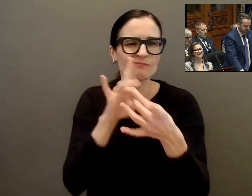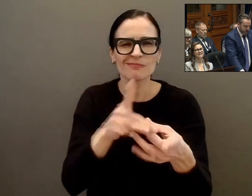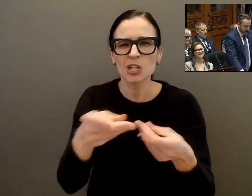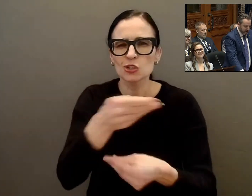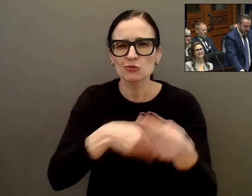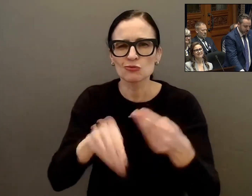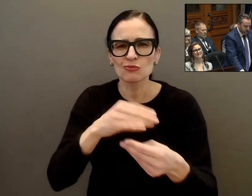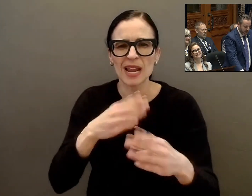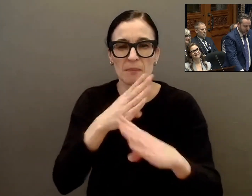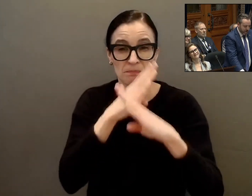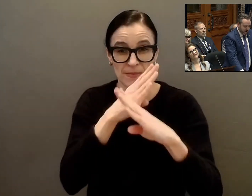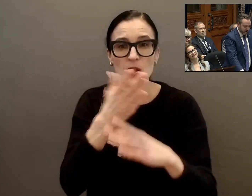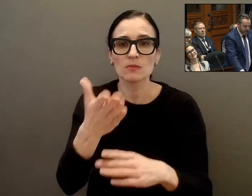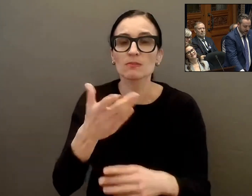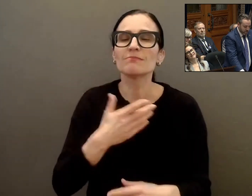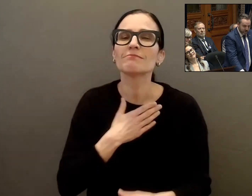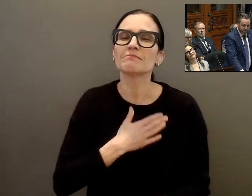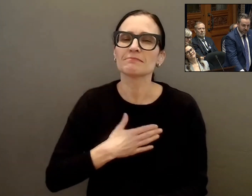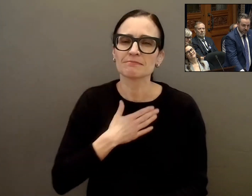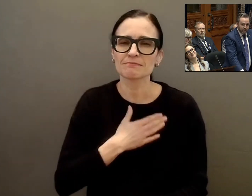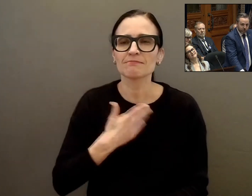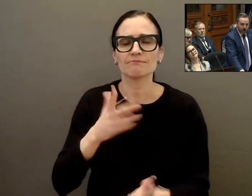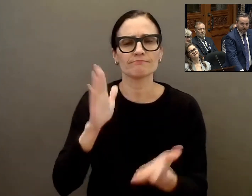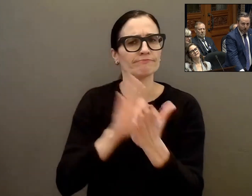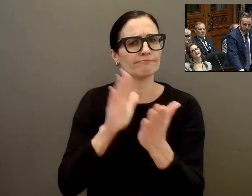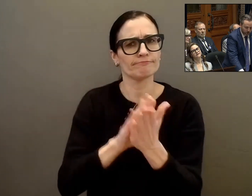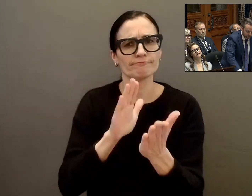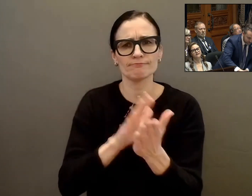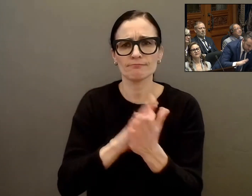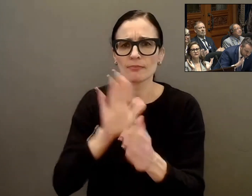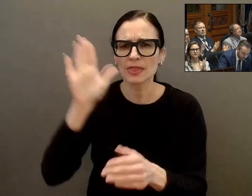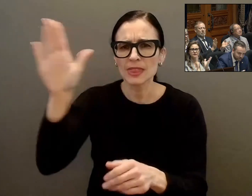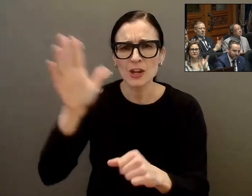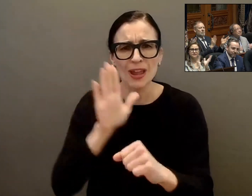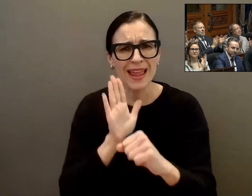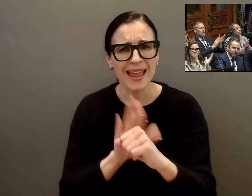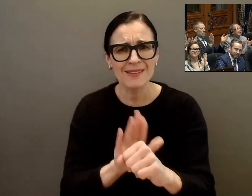their efforts to champion Canadian businesses and shopping local?